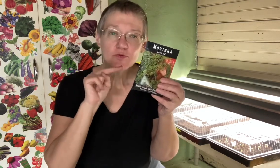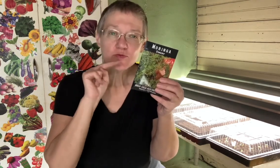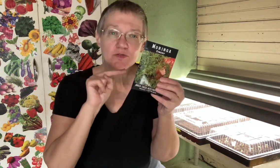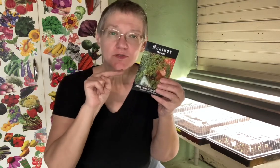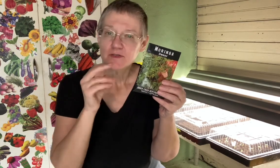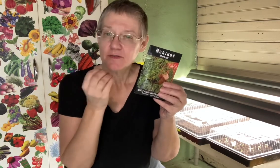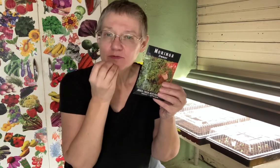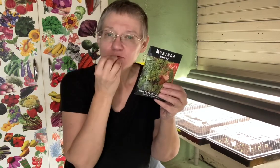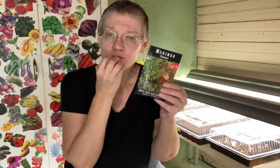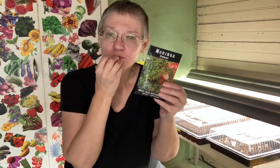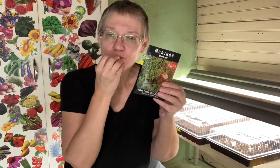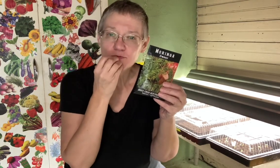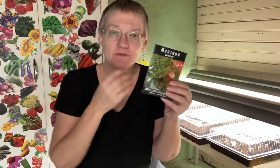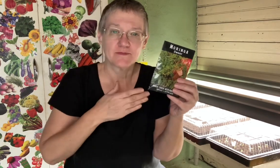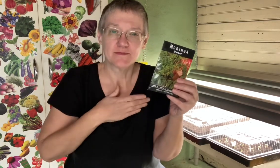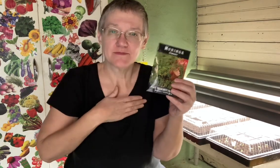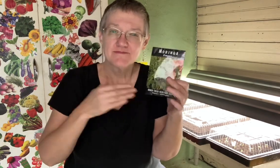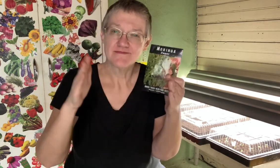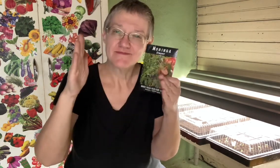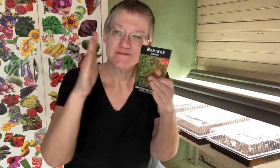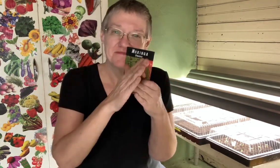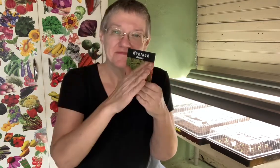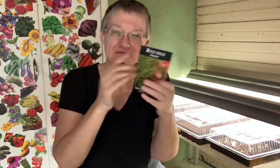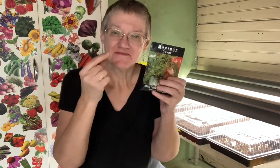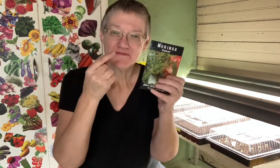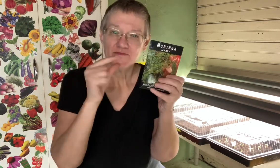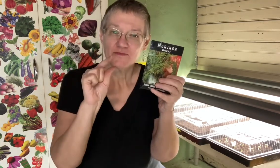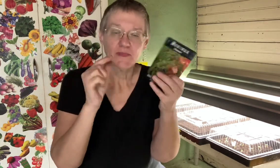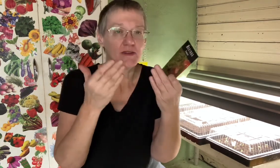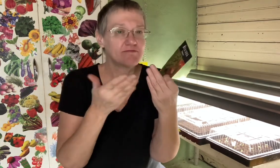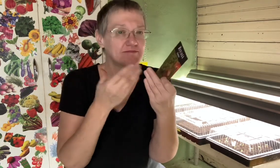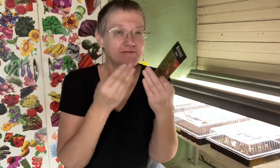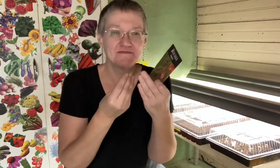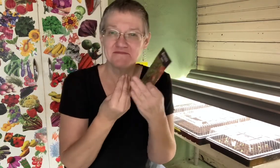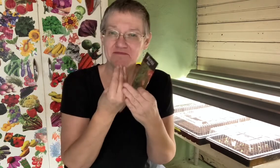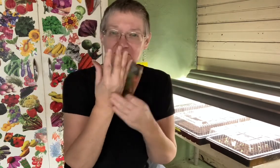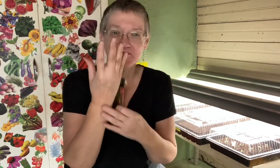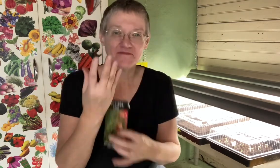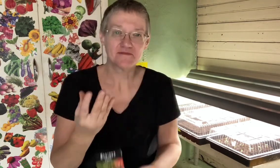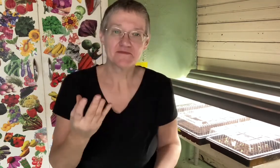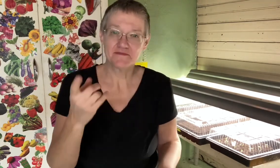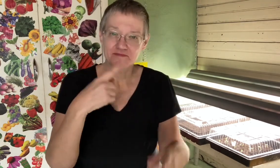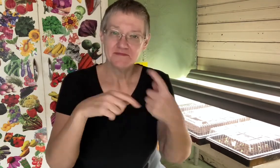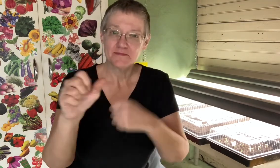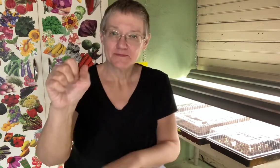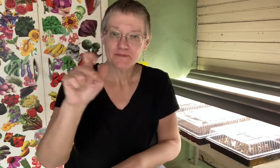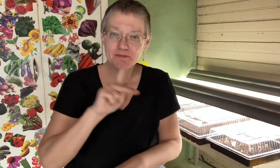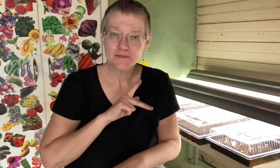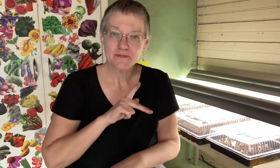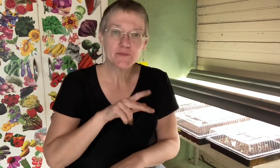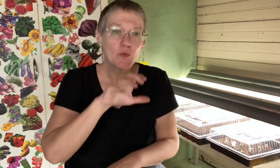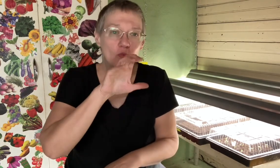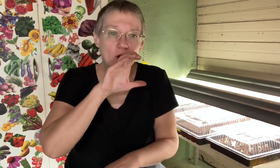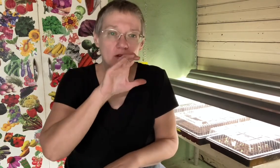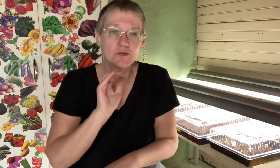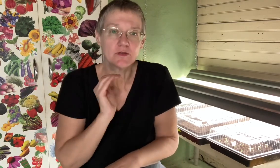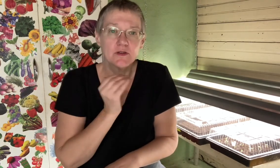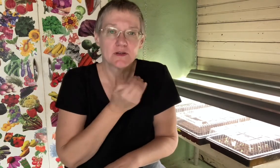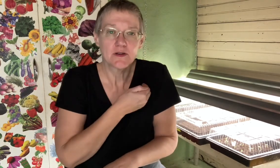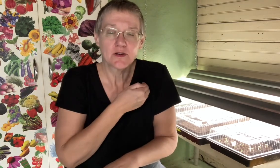This is a highly nutritious green. It's the top one that I grow, and it's been easy to grow. So come on